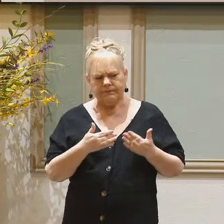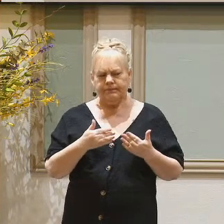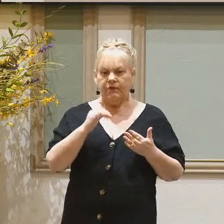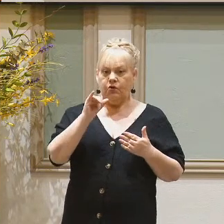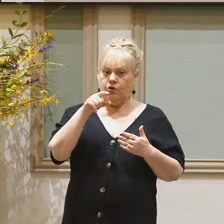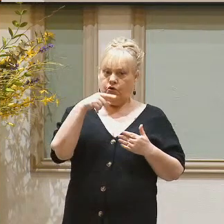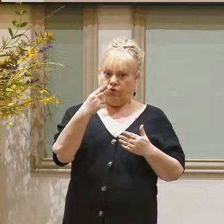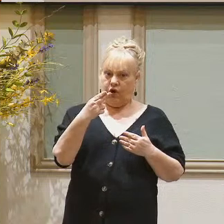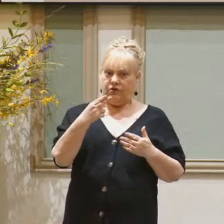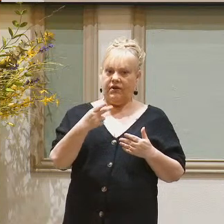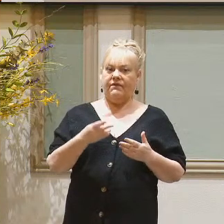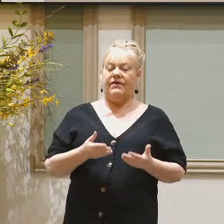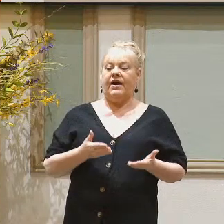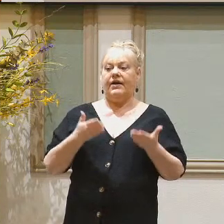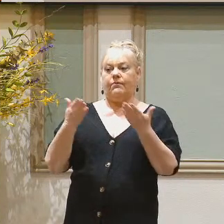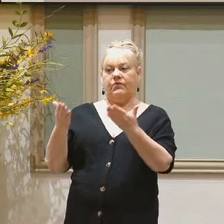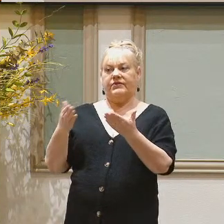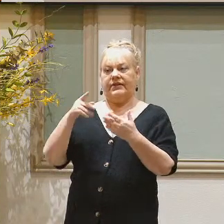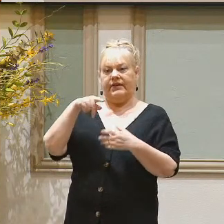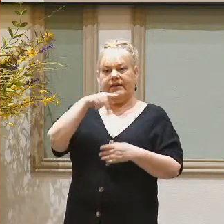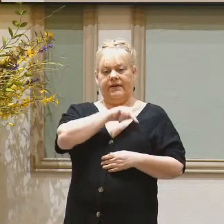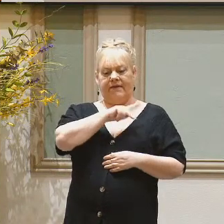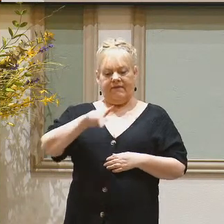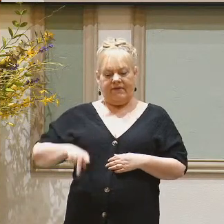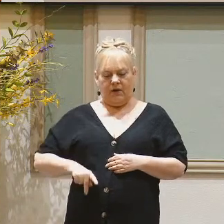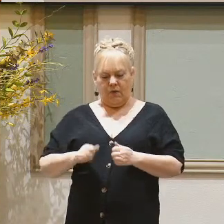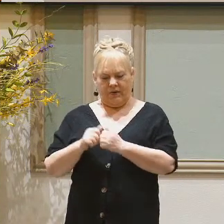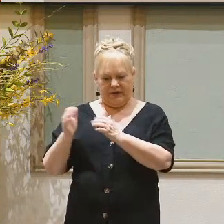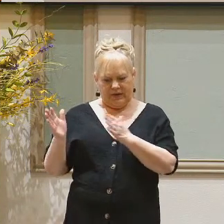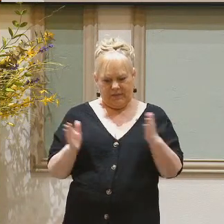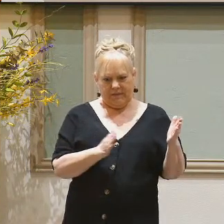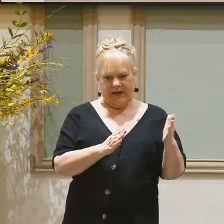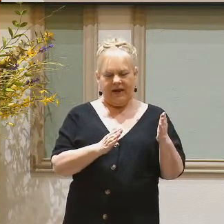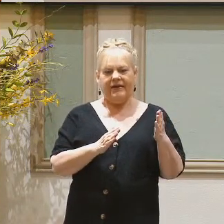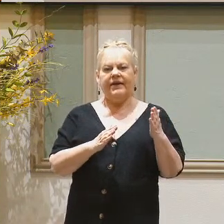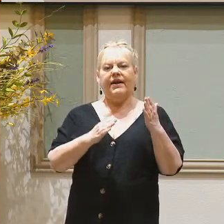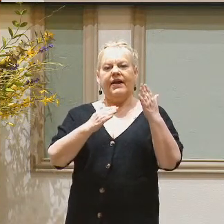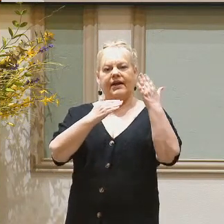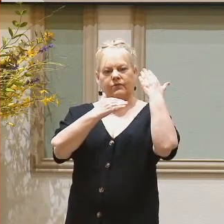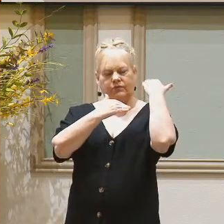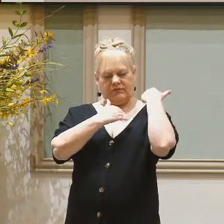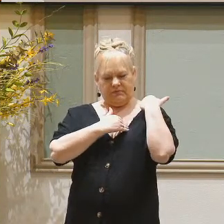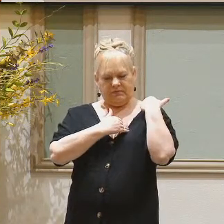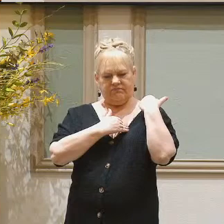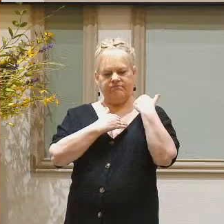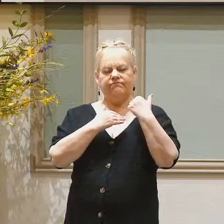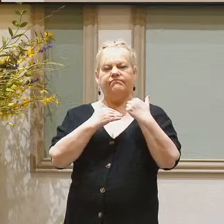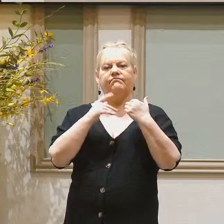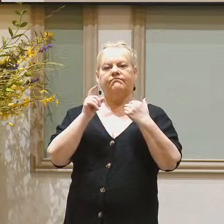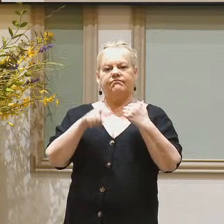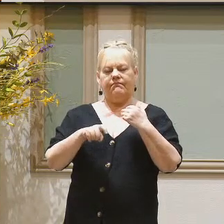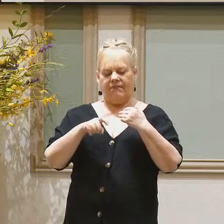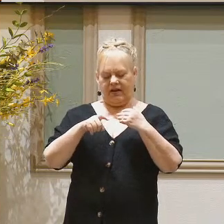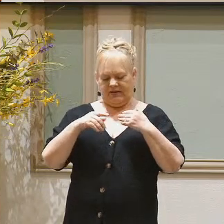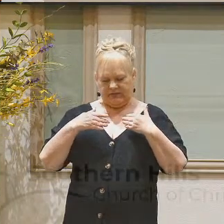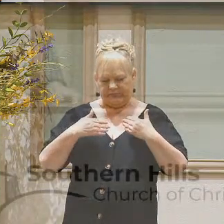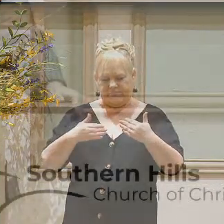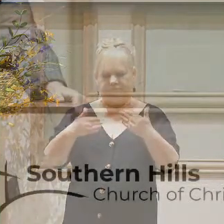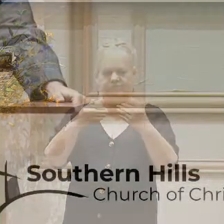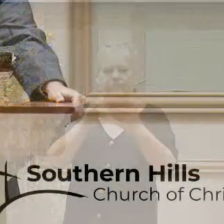Joseph has presented Pharaoh with a plan, and he's accountable for implementing that plan and executing that